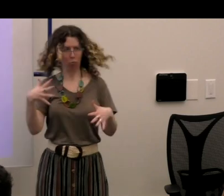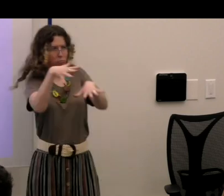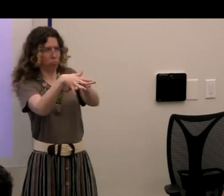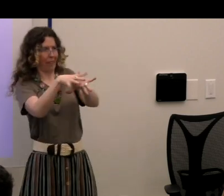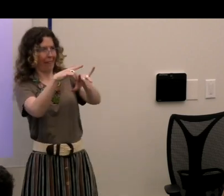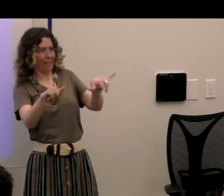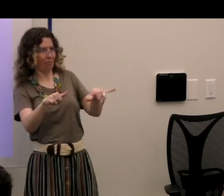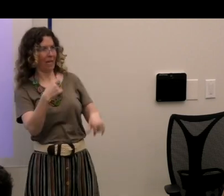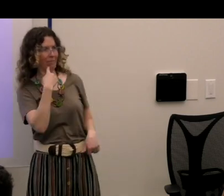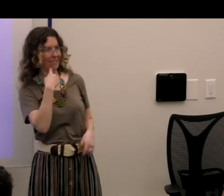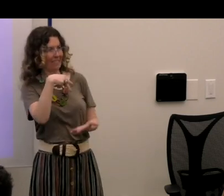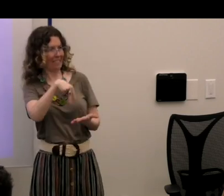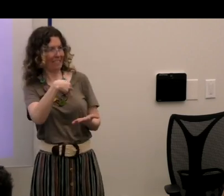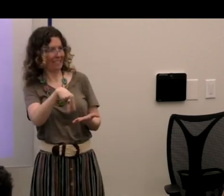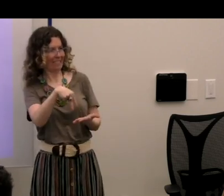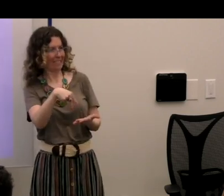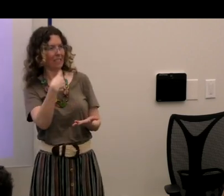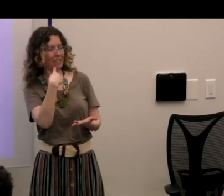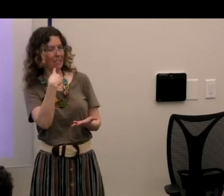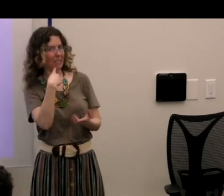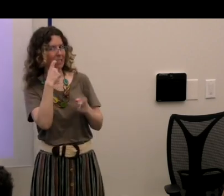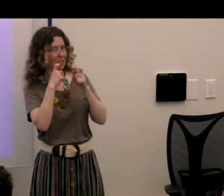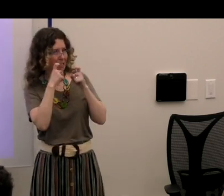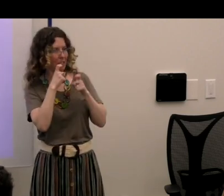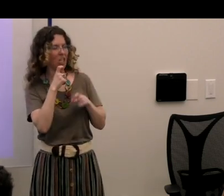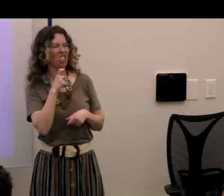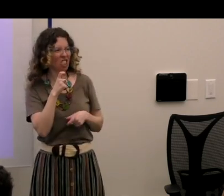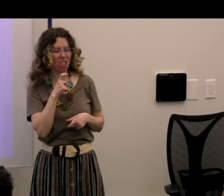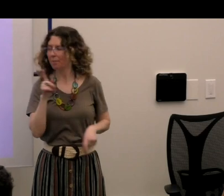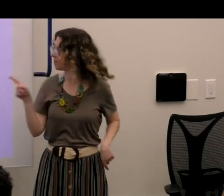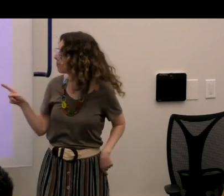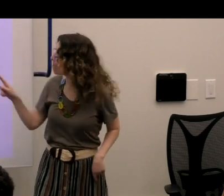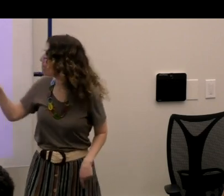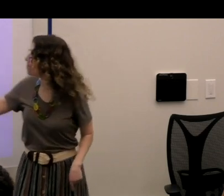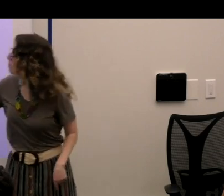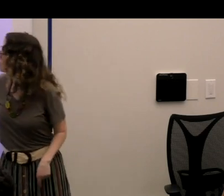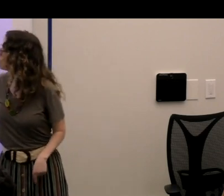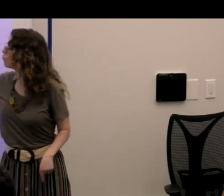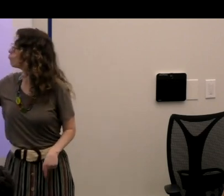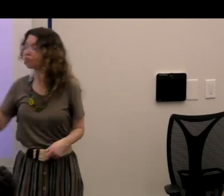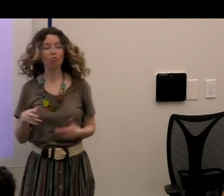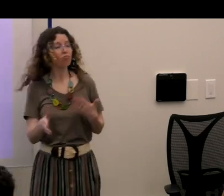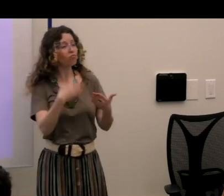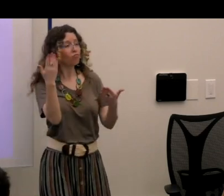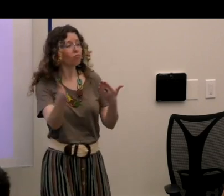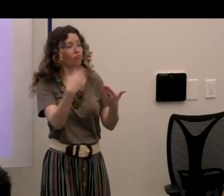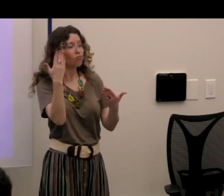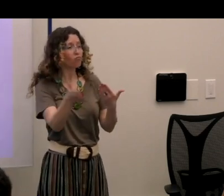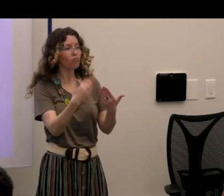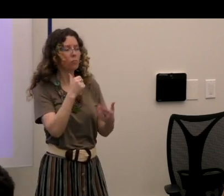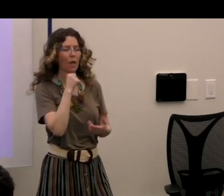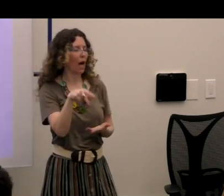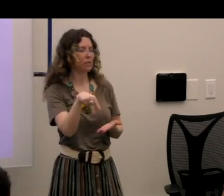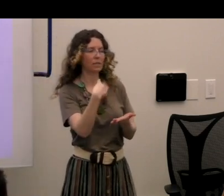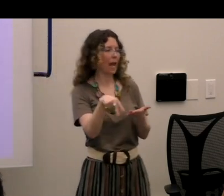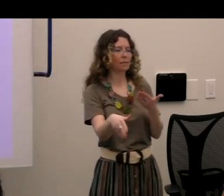we dance real hard. the mouth movements add to